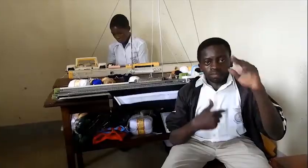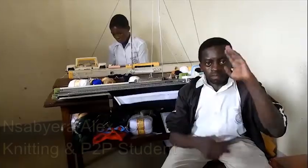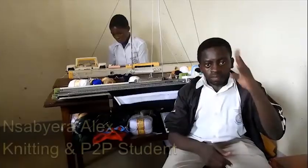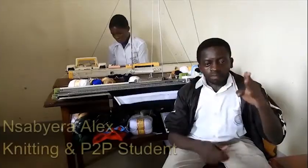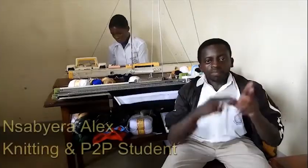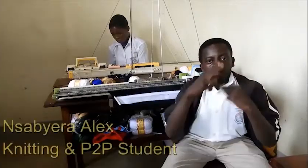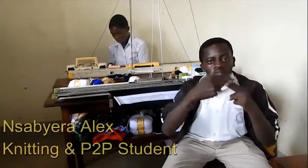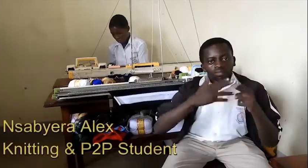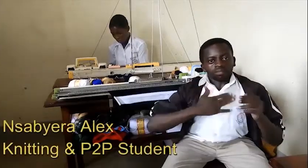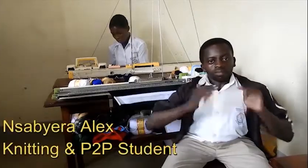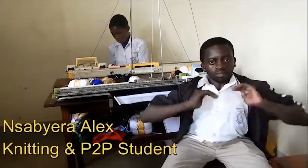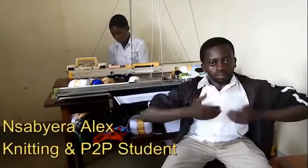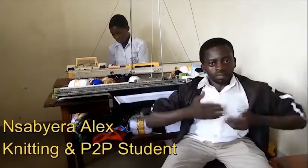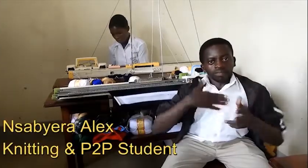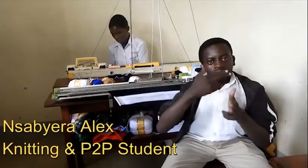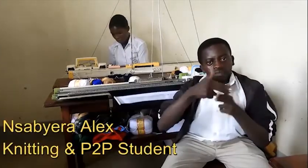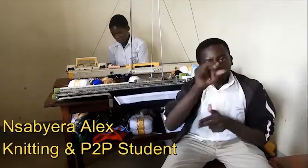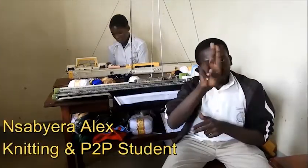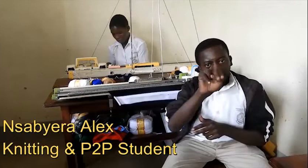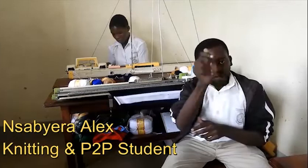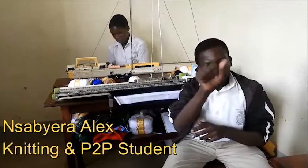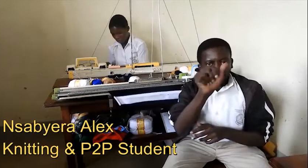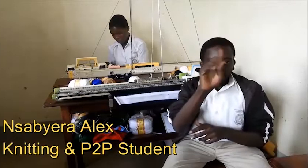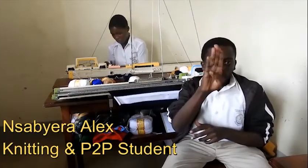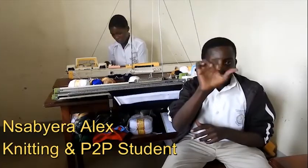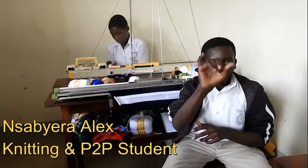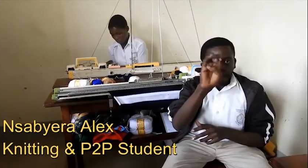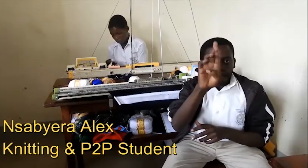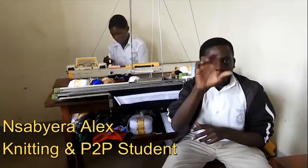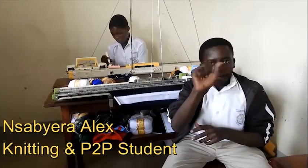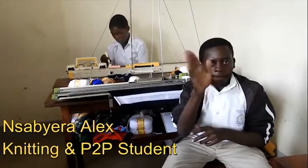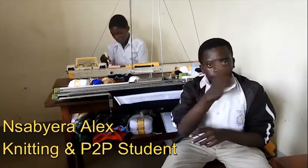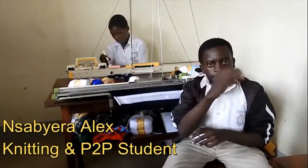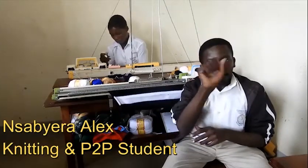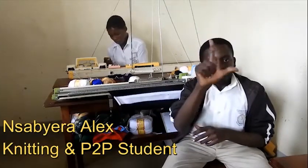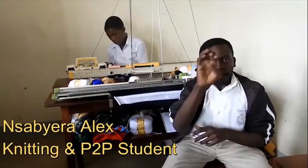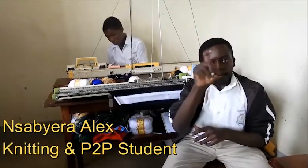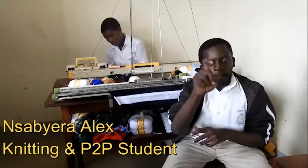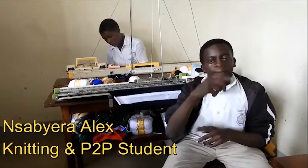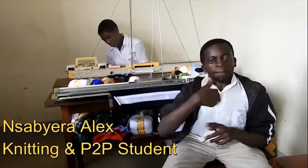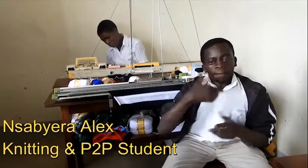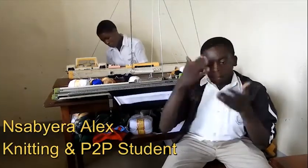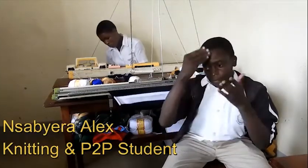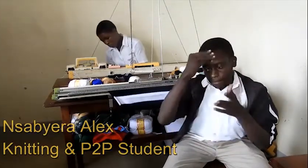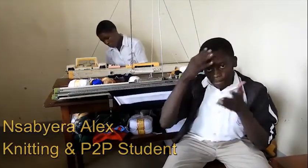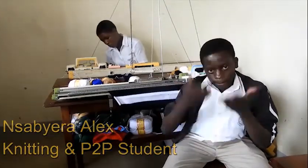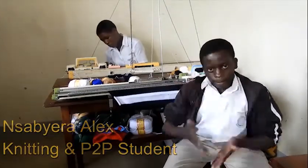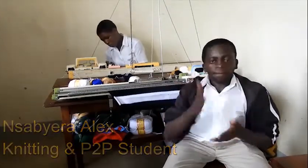Hello, my name is Sabayera Alex. I'm a student